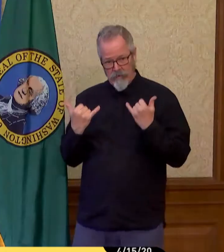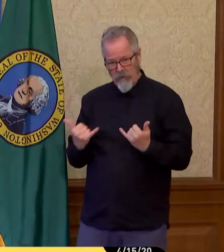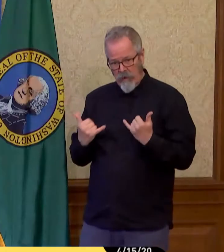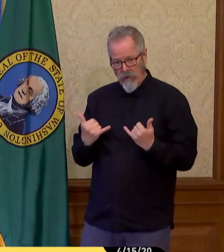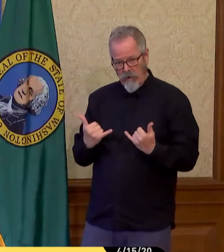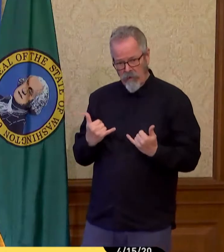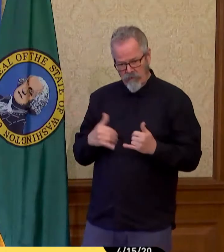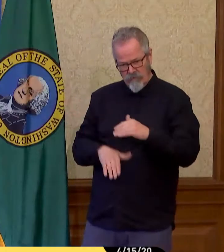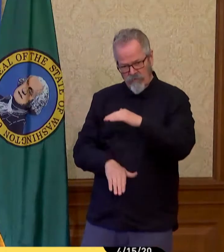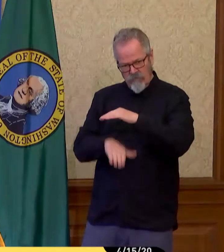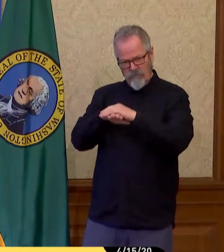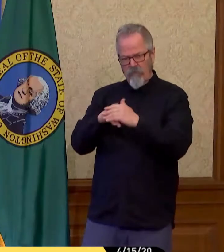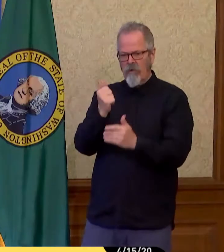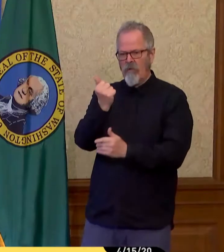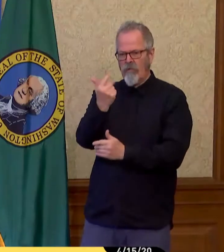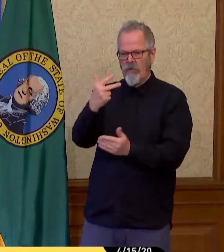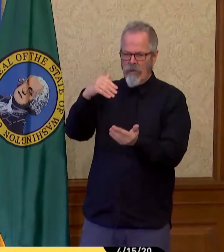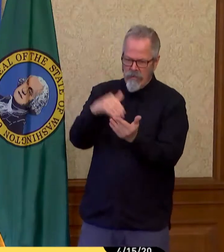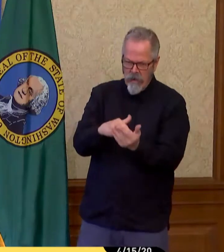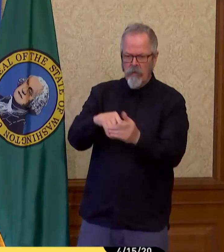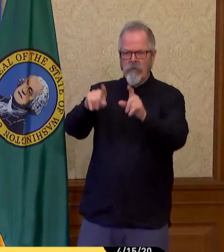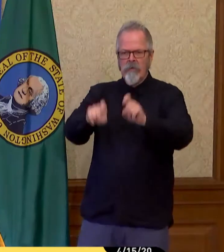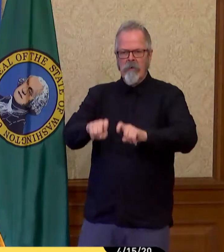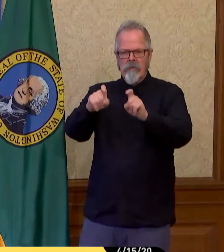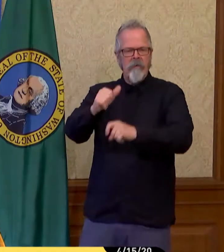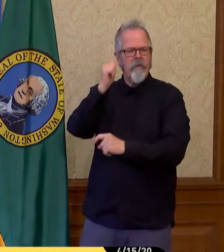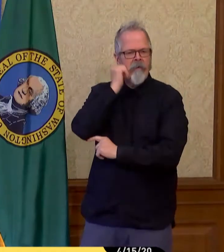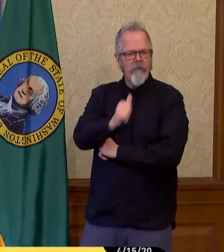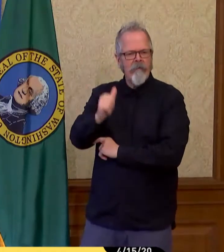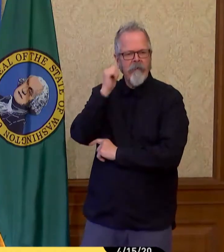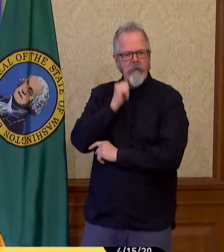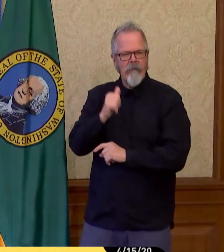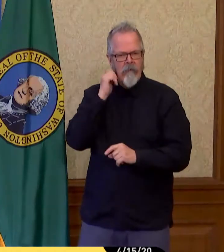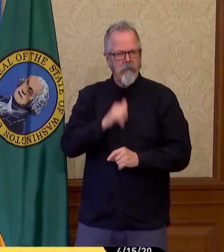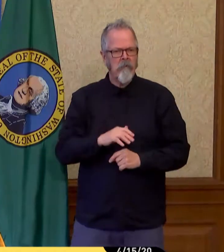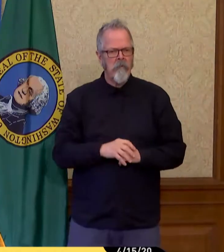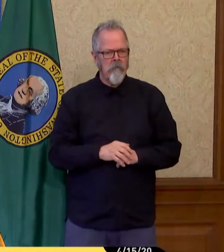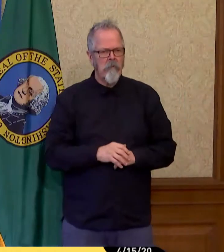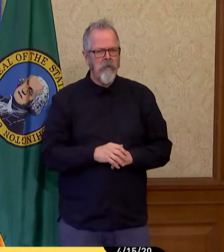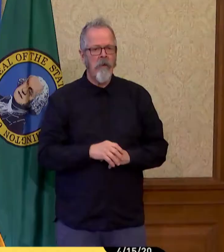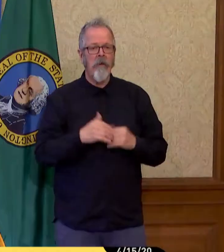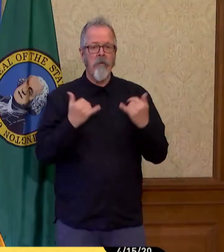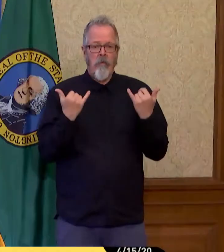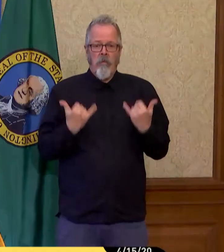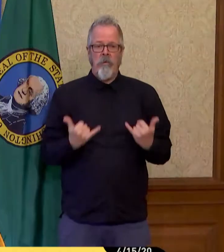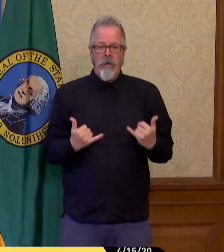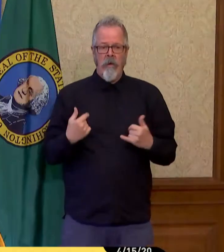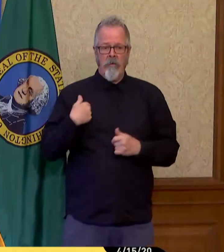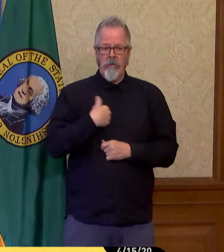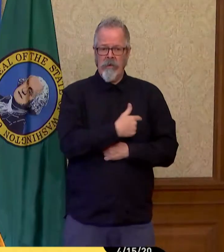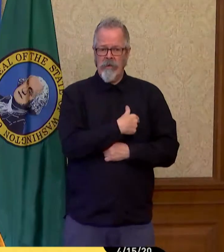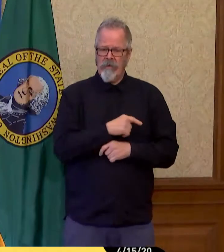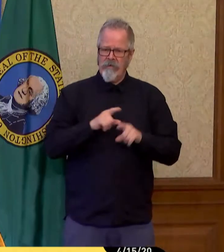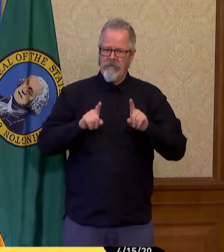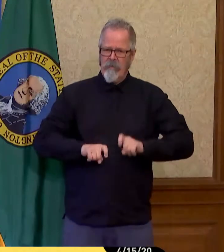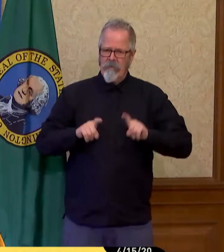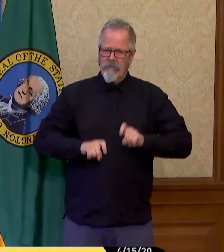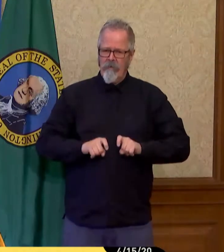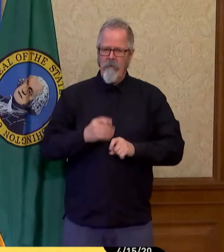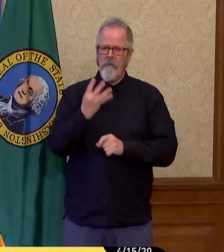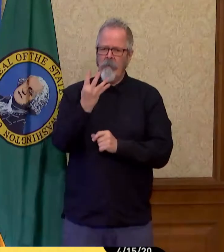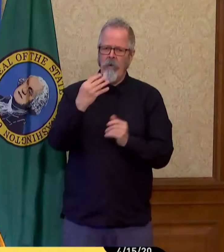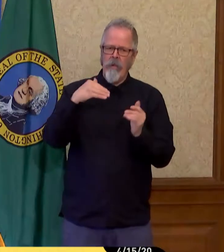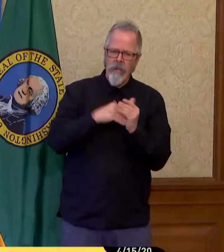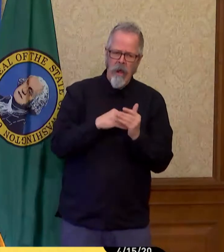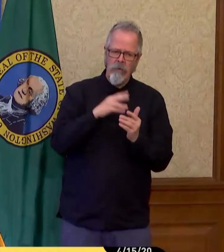doing about 4,500 tests. That's high. According to the Assistant Secretary, it's one of the highest ones in the world today, actually. But